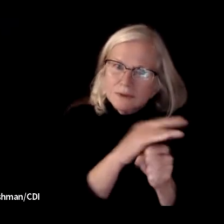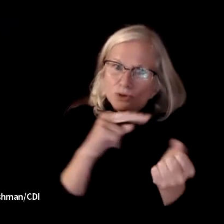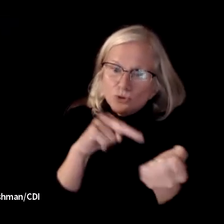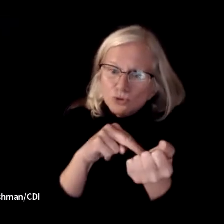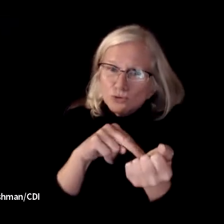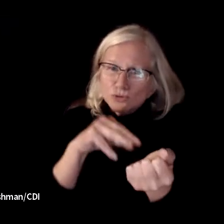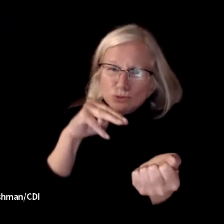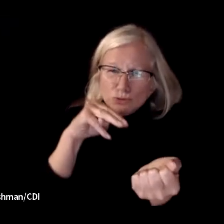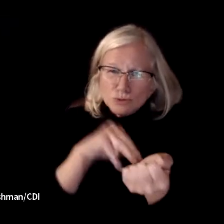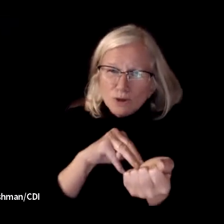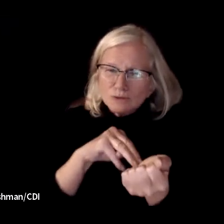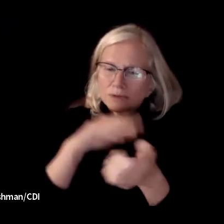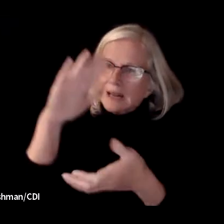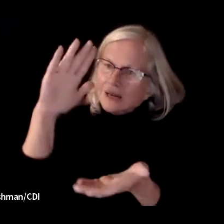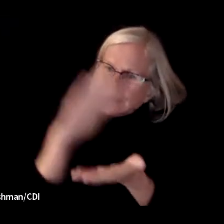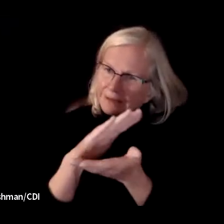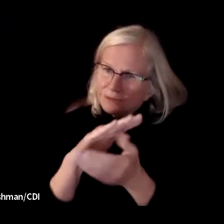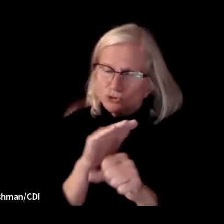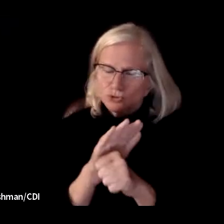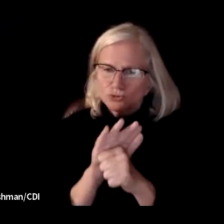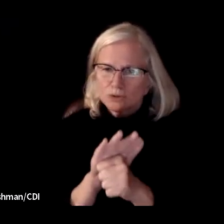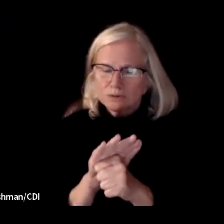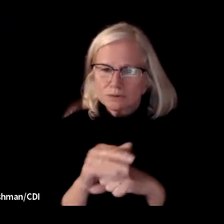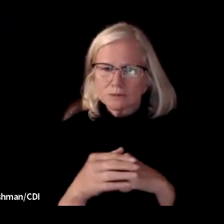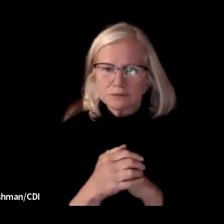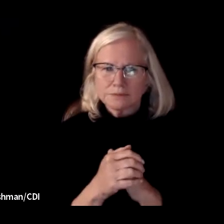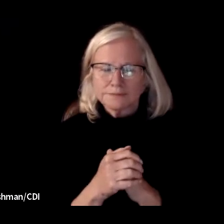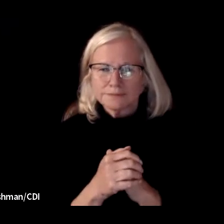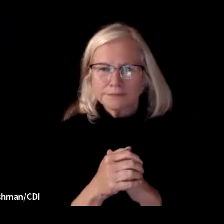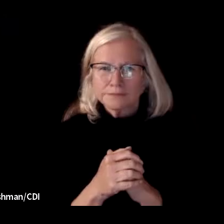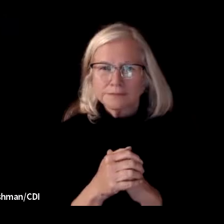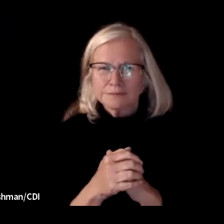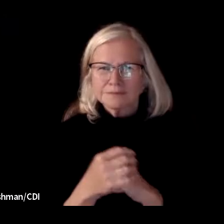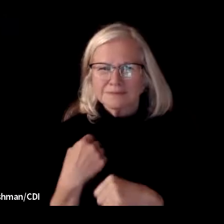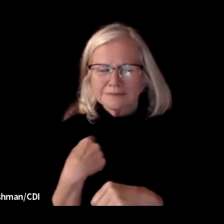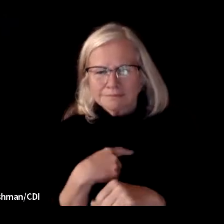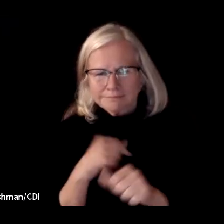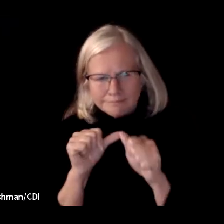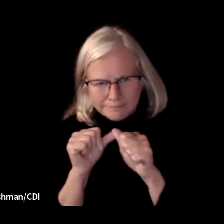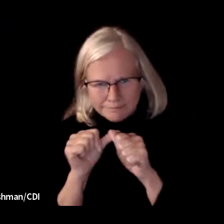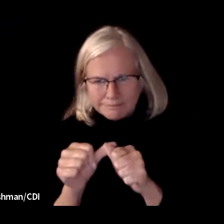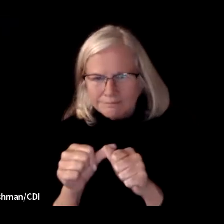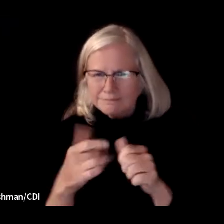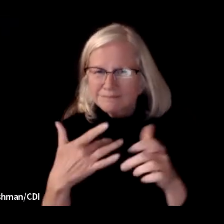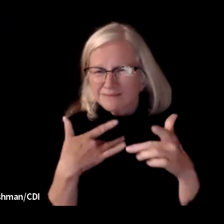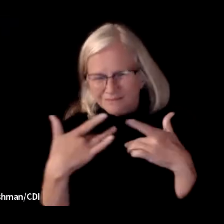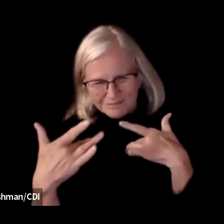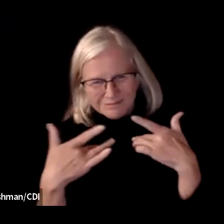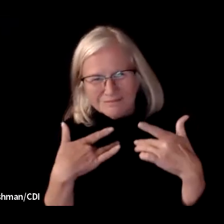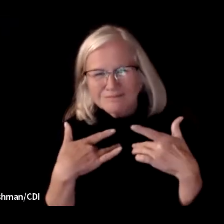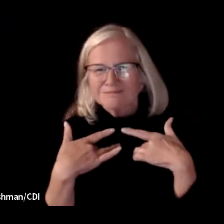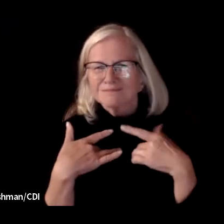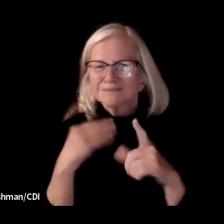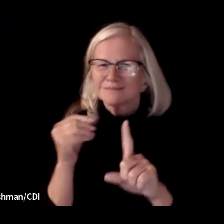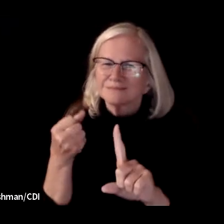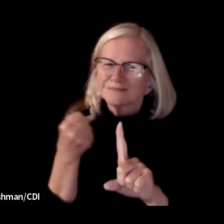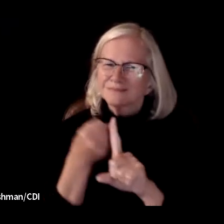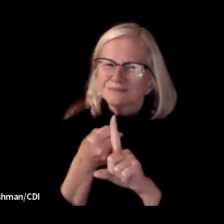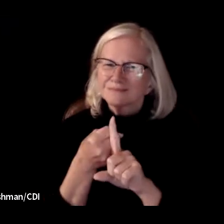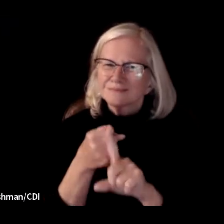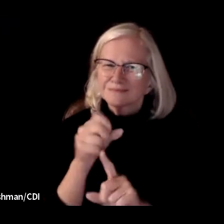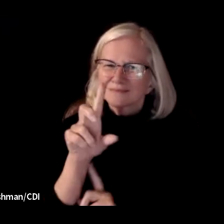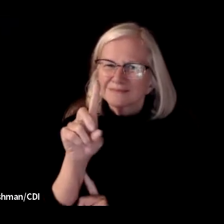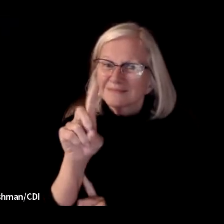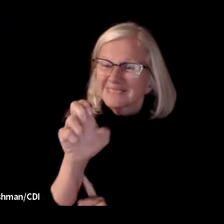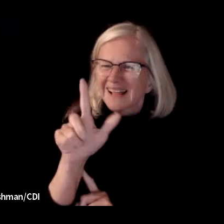care system. We do continue to have concerns about the impact of this Delta variant wave on our hospitals and